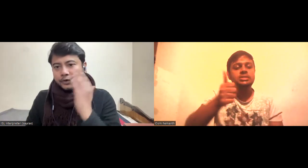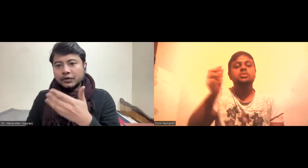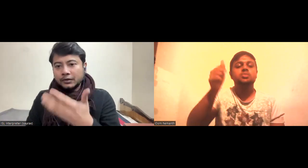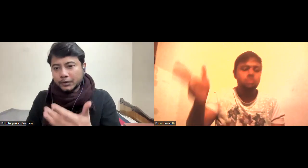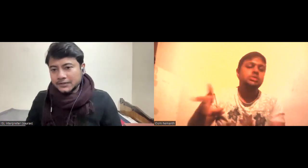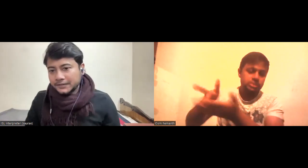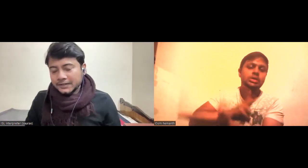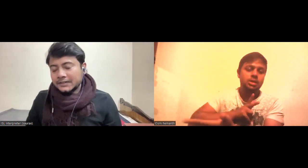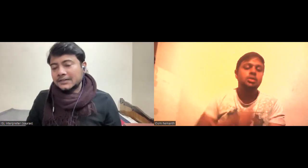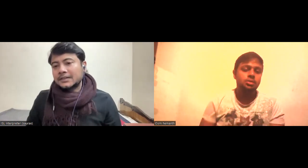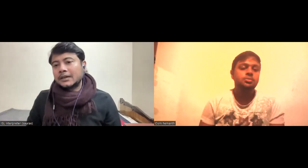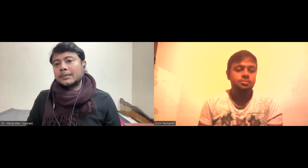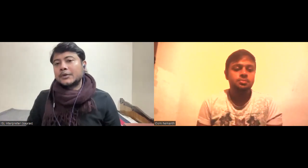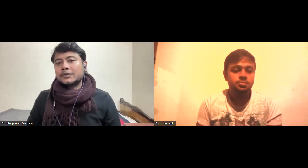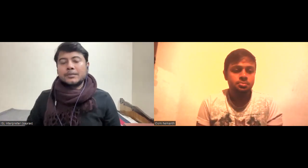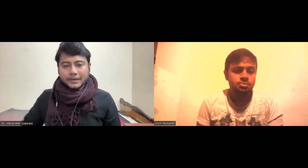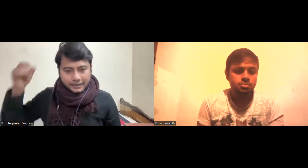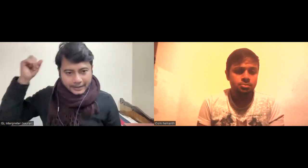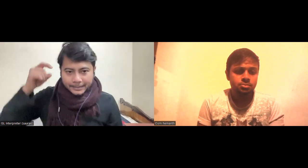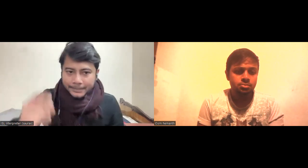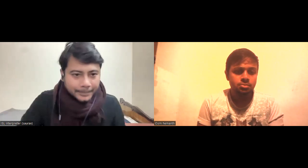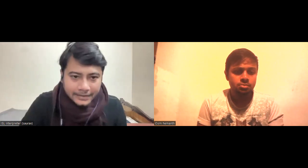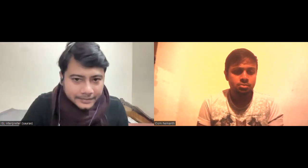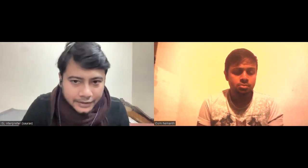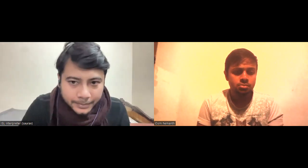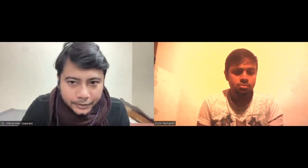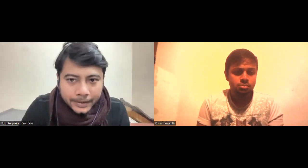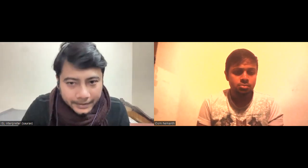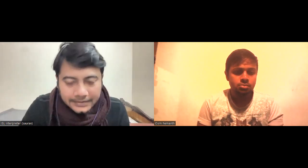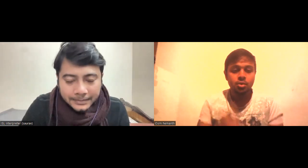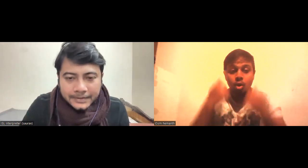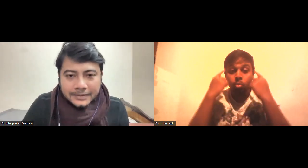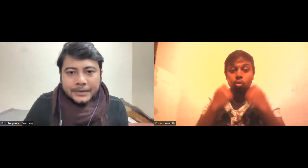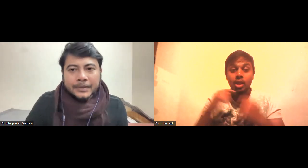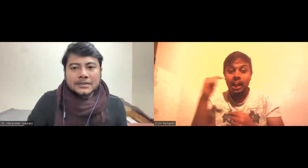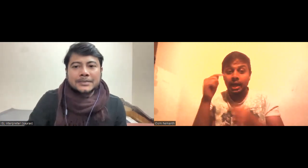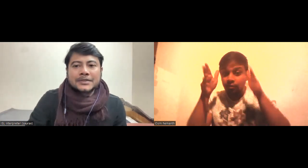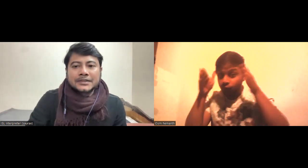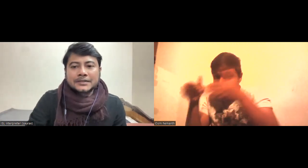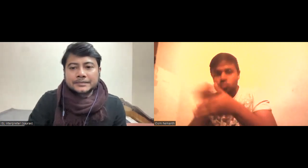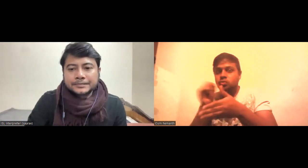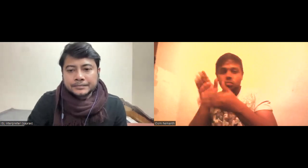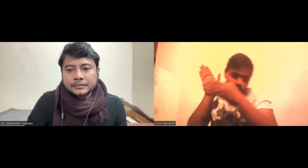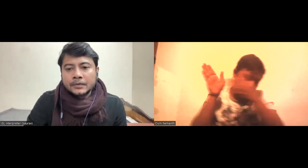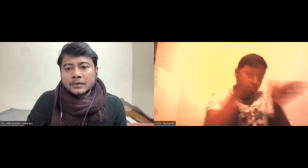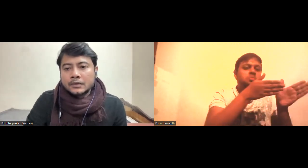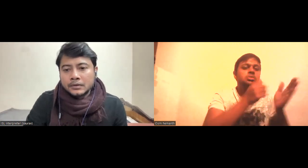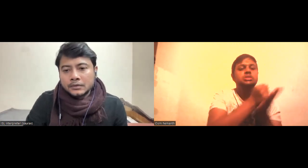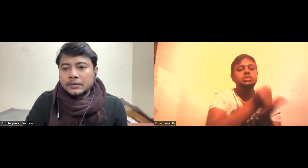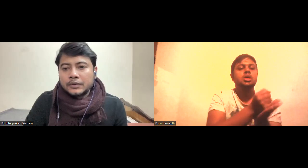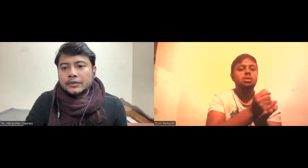to focus on the positive things Right. because there'll be things which come into mind. Yes, something similar, Mataji, chapter 6. Yes,